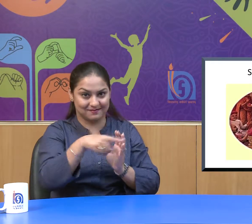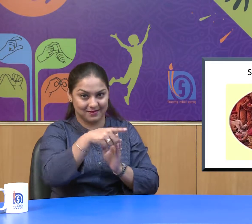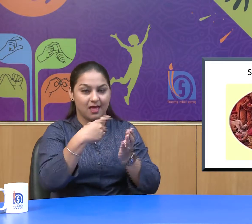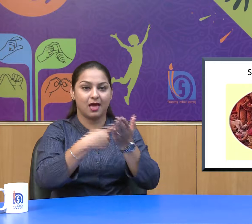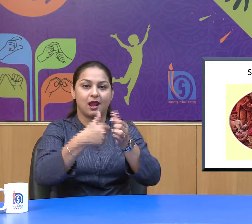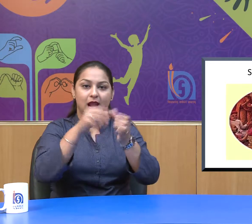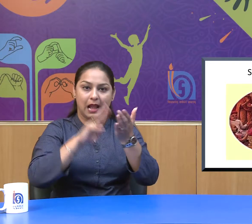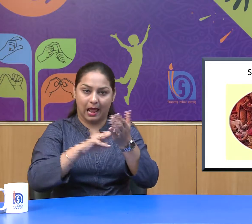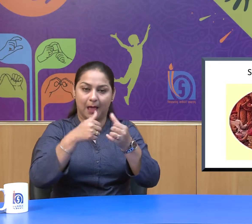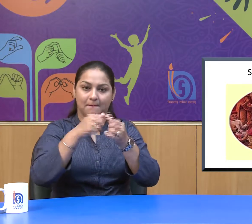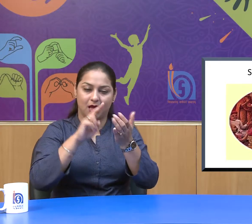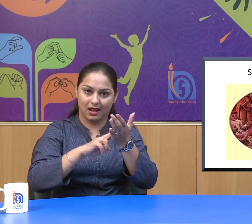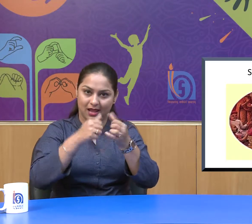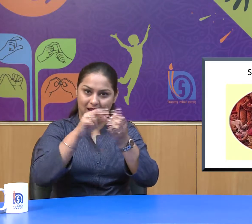Ramananda was born at Allahabad